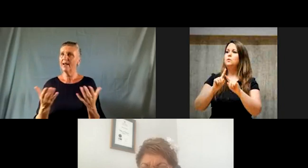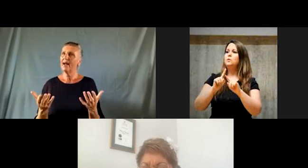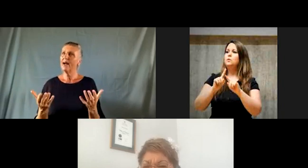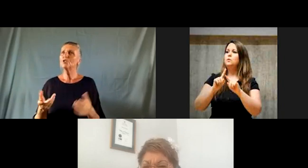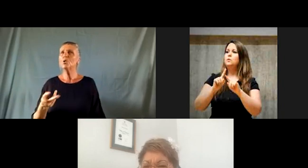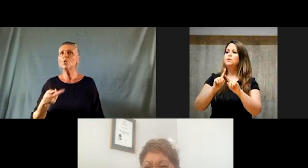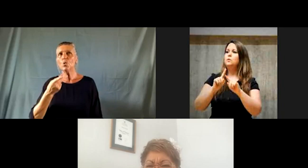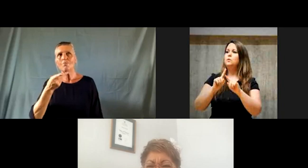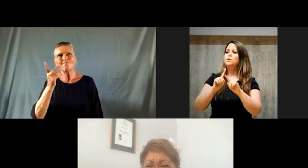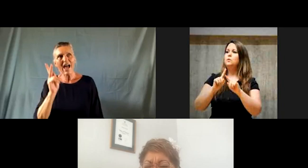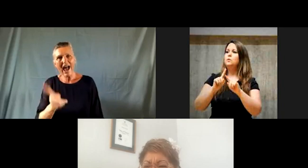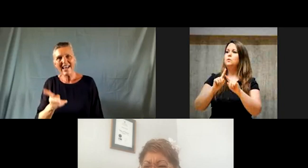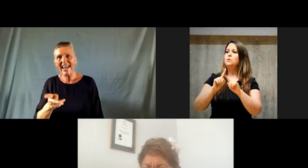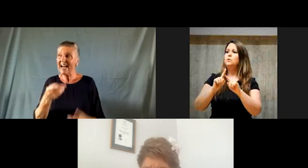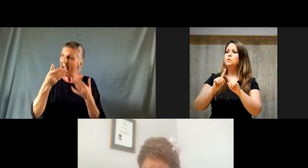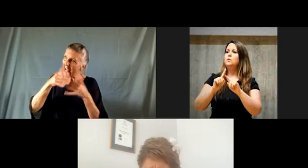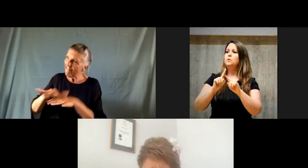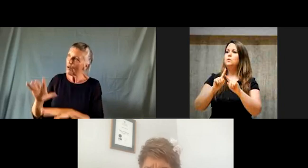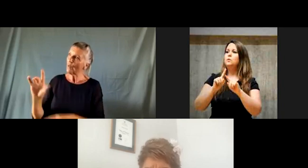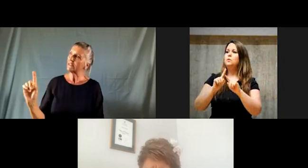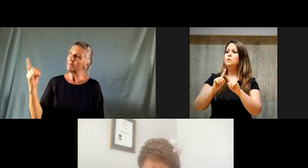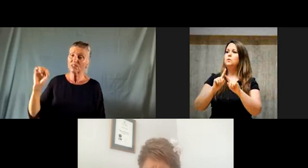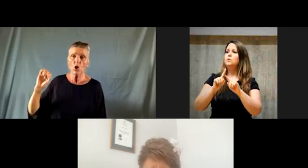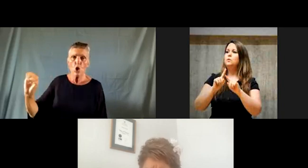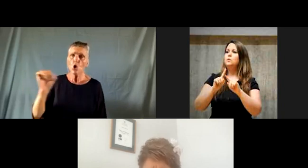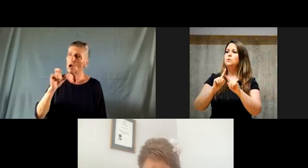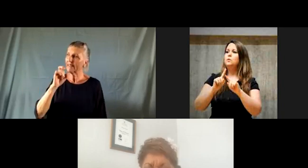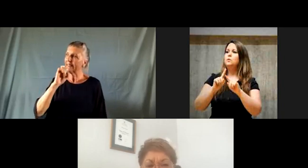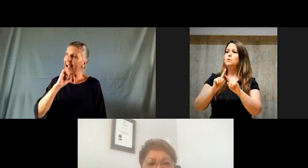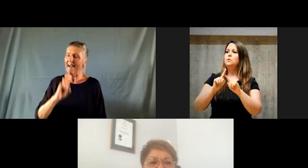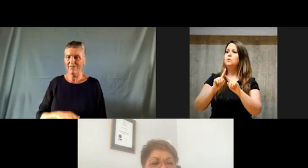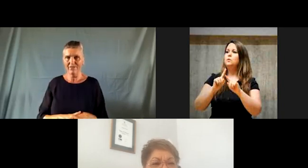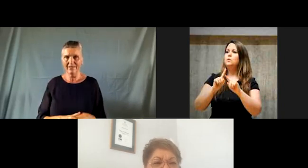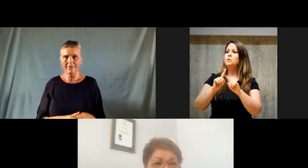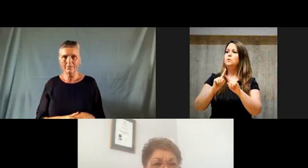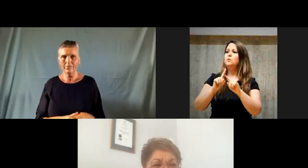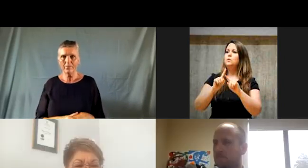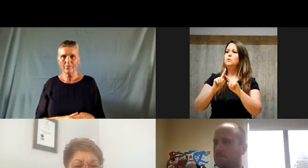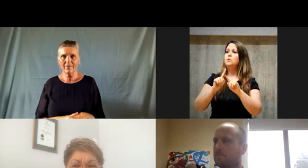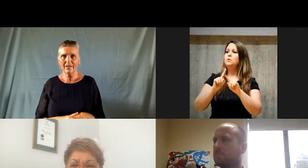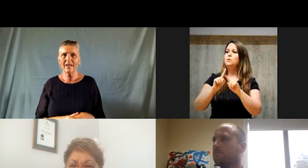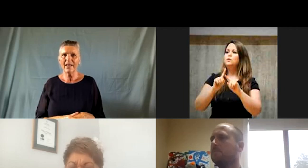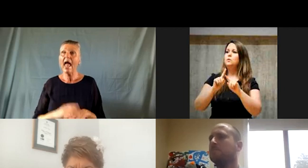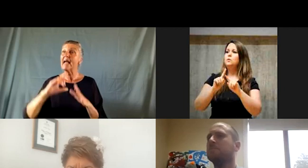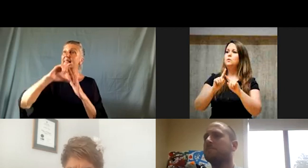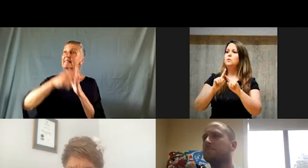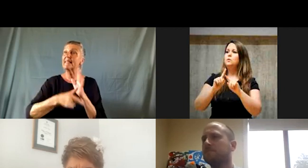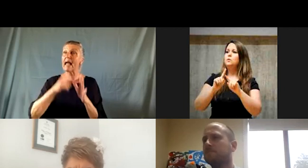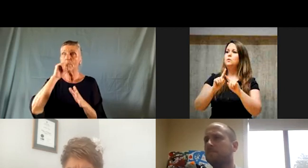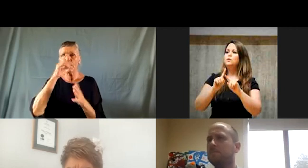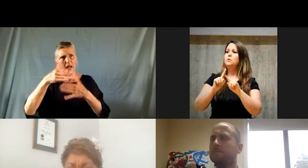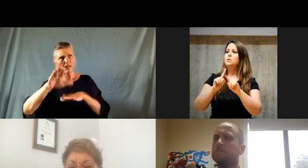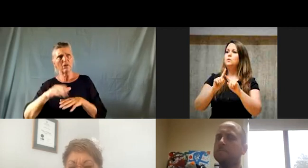again influence the minister, her officials, to the fact that disabled people in Aotearoa